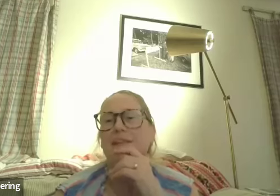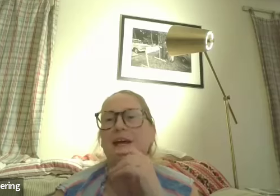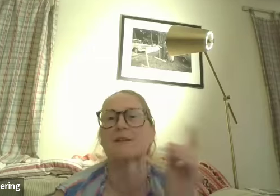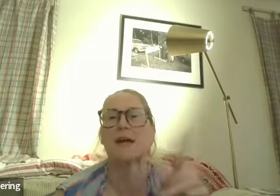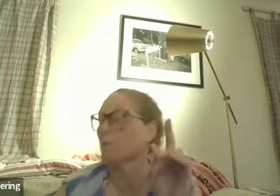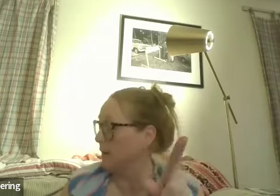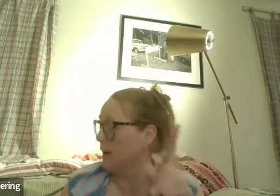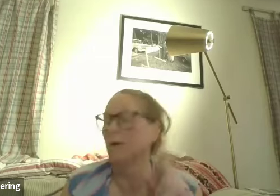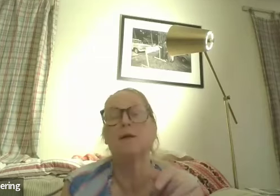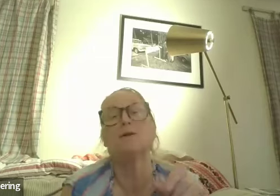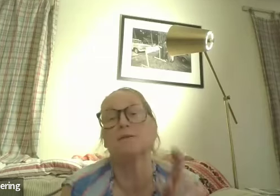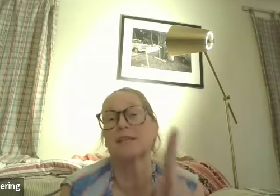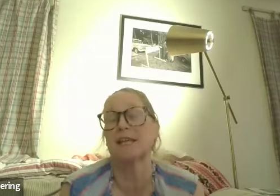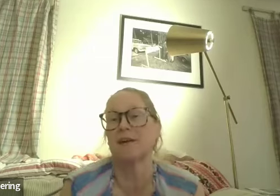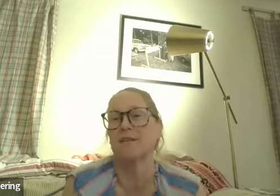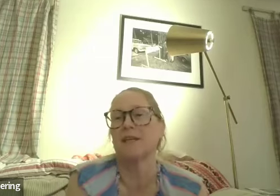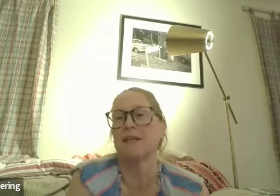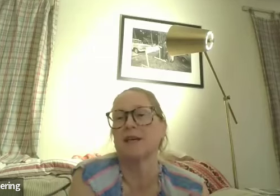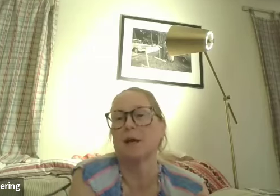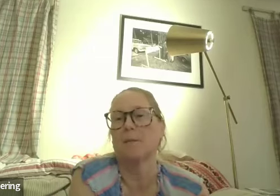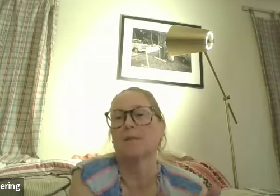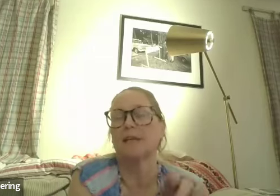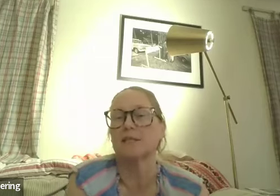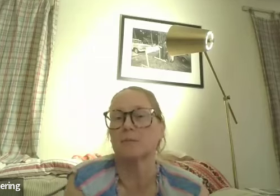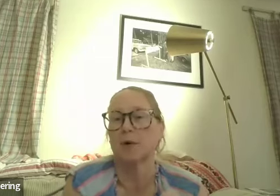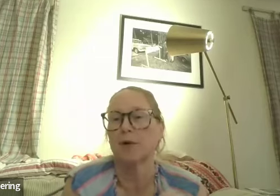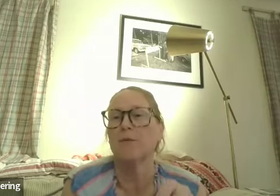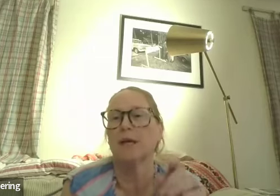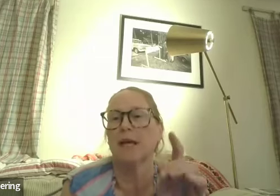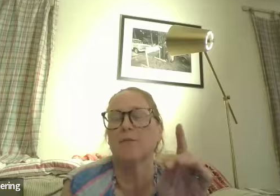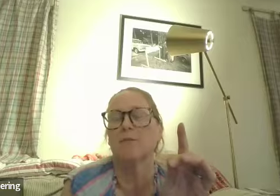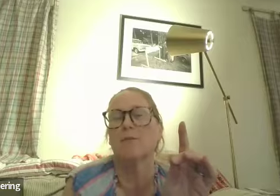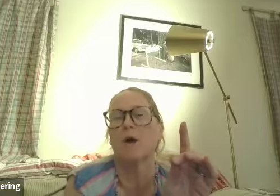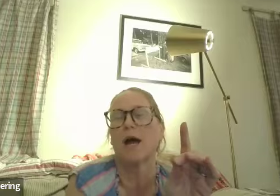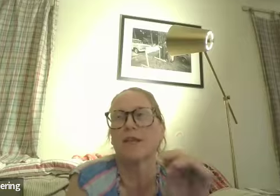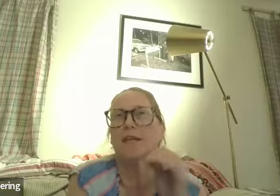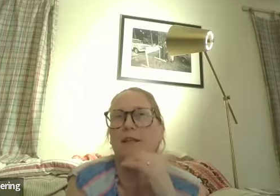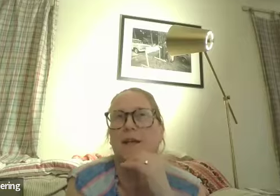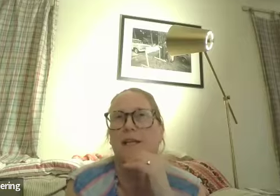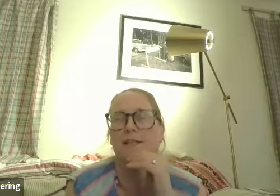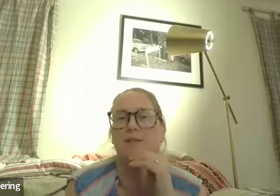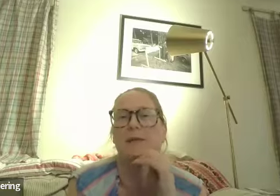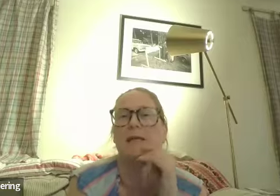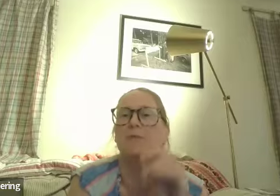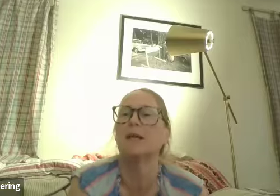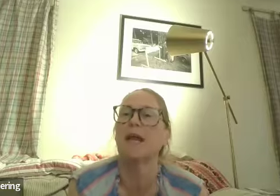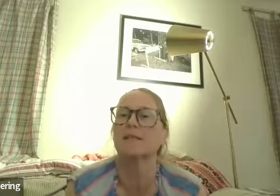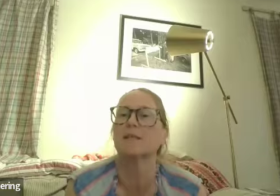anything else, but I will send out the link tomorrow. And I think in the last class we had someone ask a